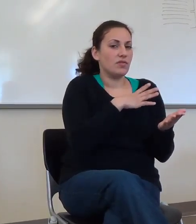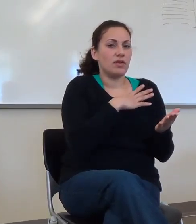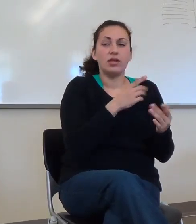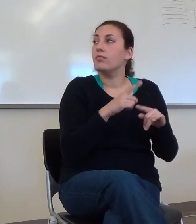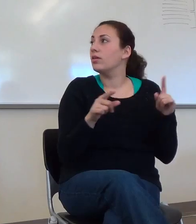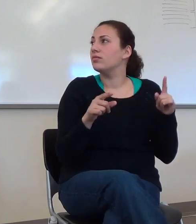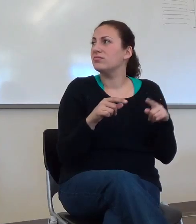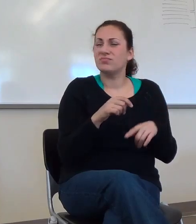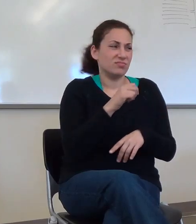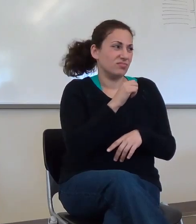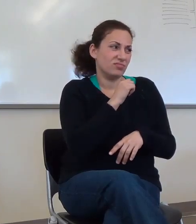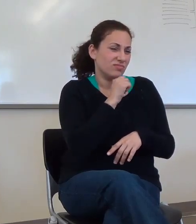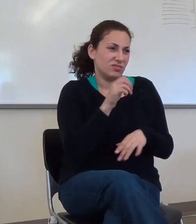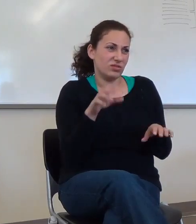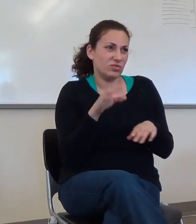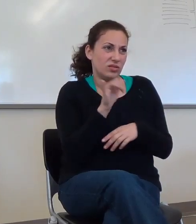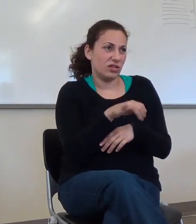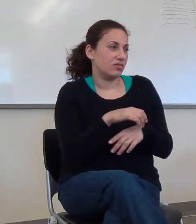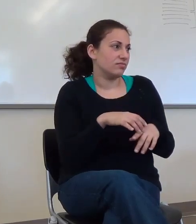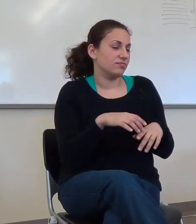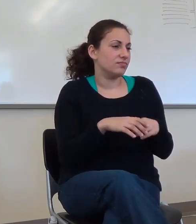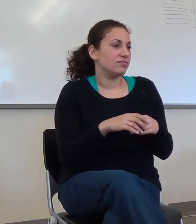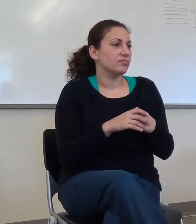do that. Okay.